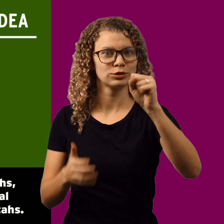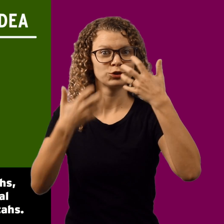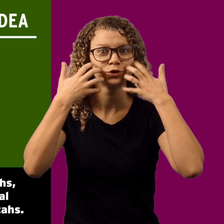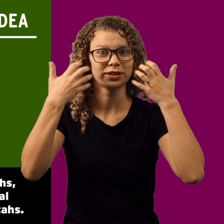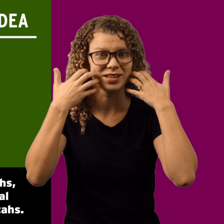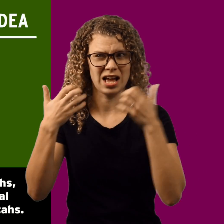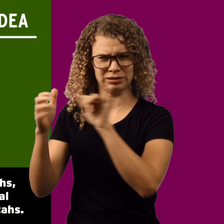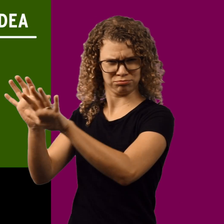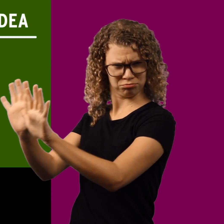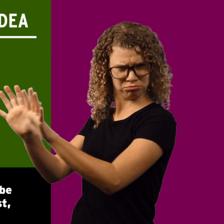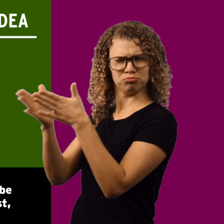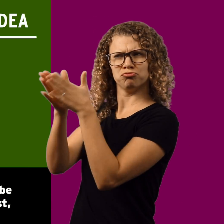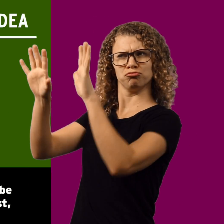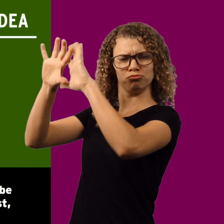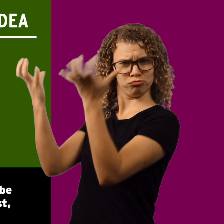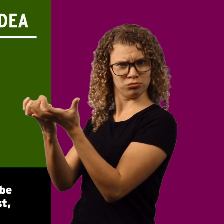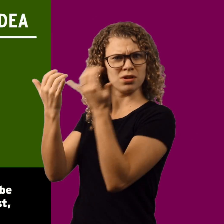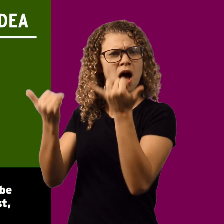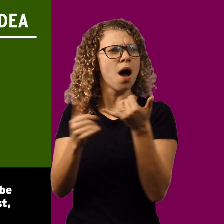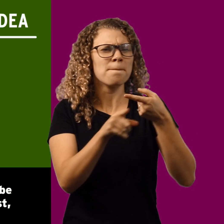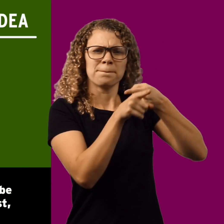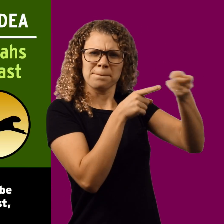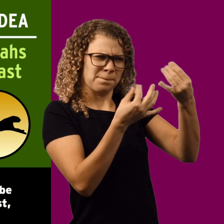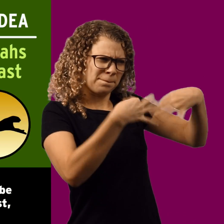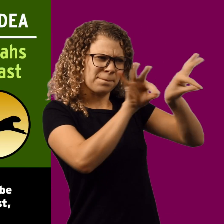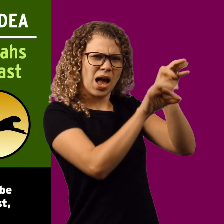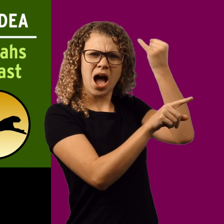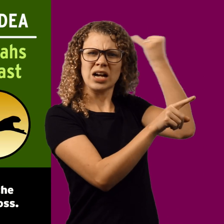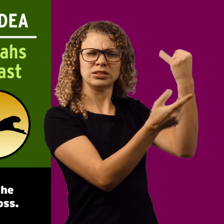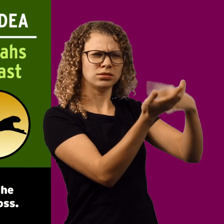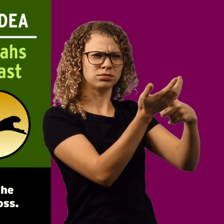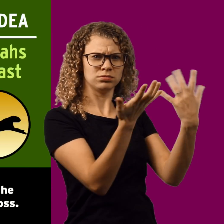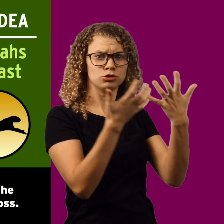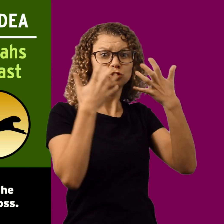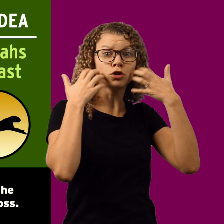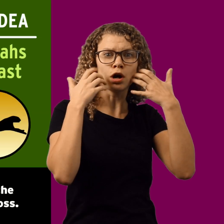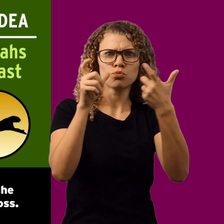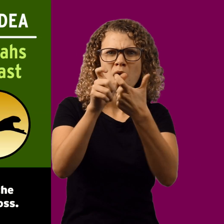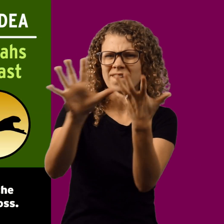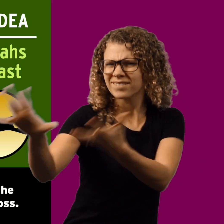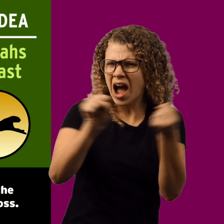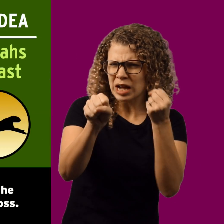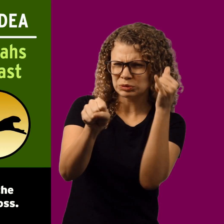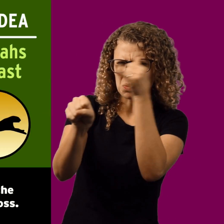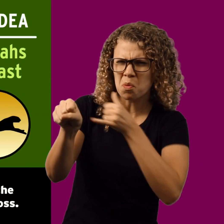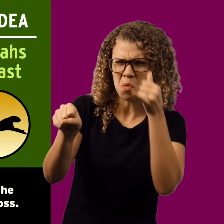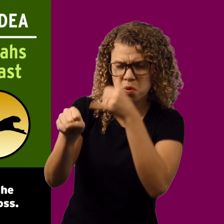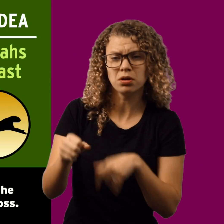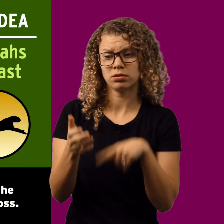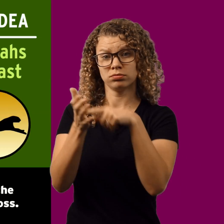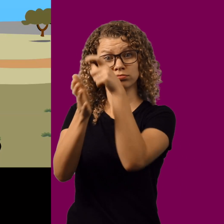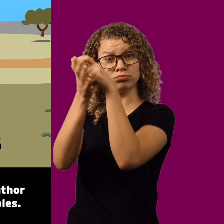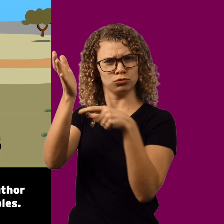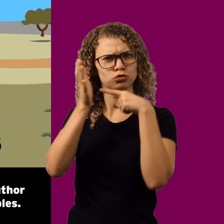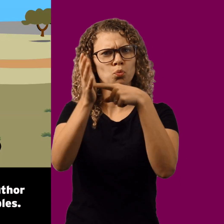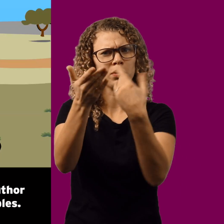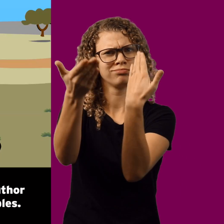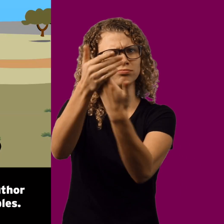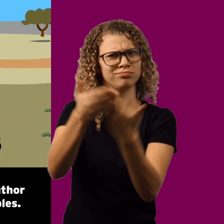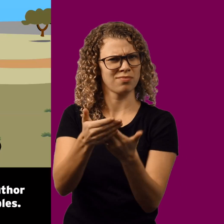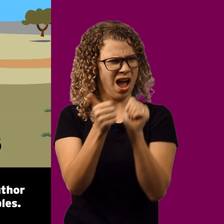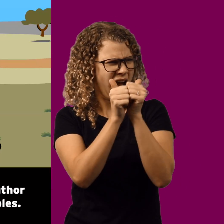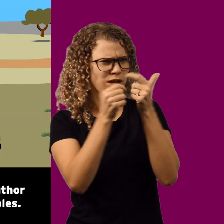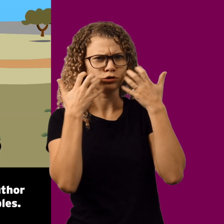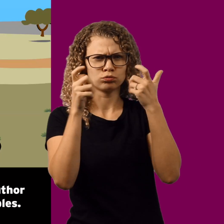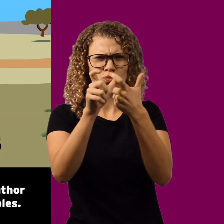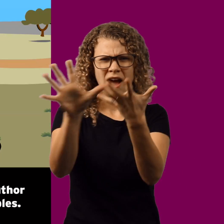article, cheetahs. And the main idea would be that cheetahs can run fast, because that's the point the article is trying to get across. Details support